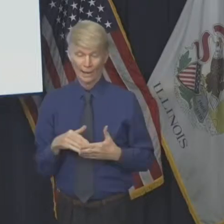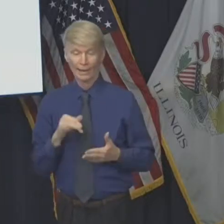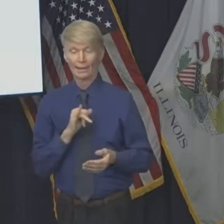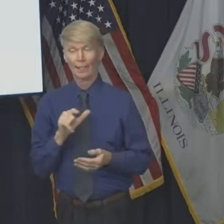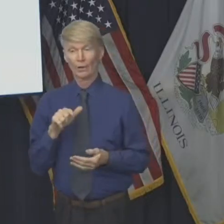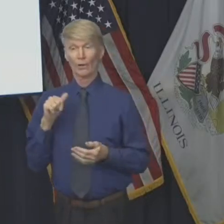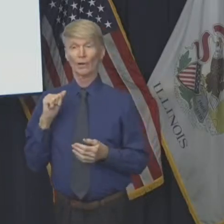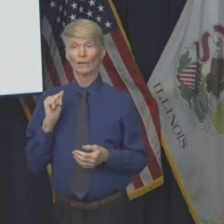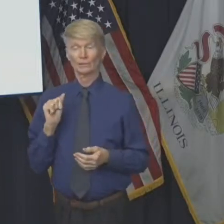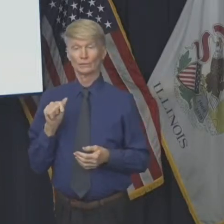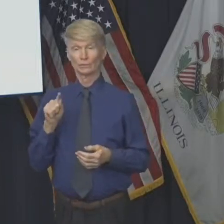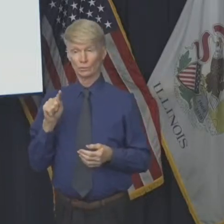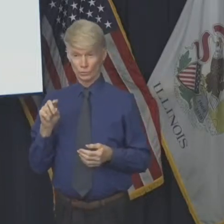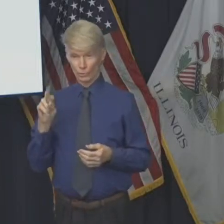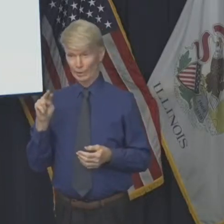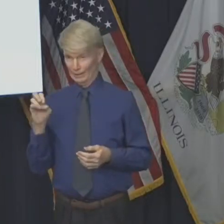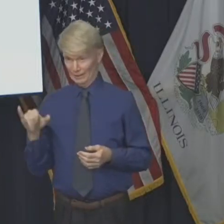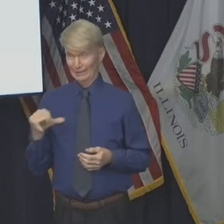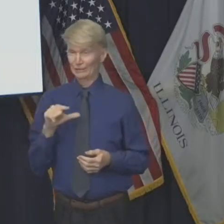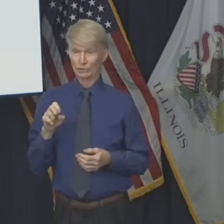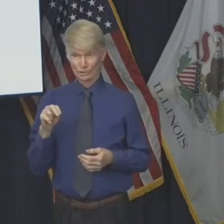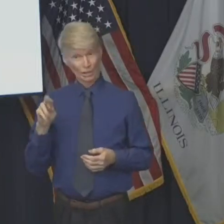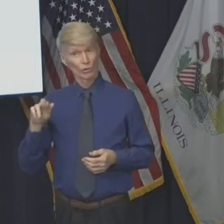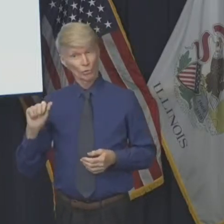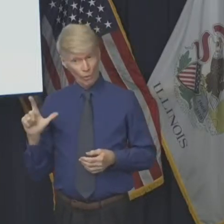www.illinoisattorneygeneral.gov, that's G-O-V,